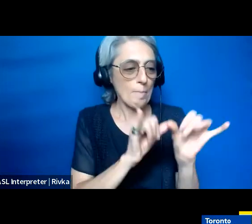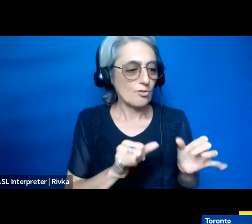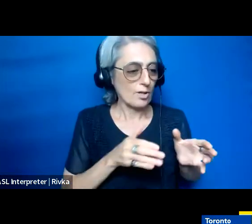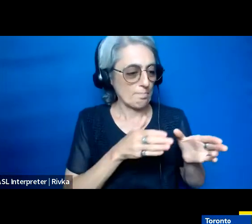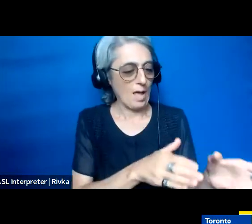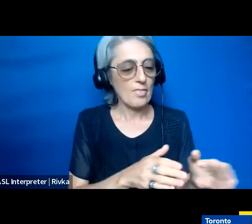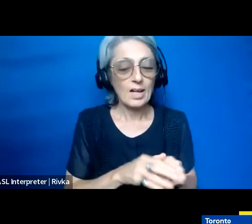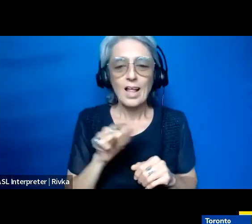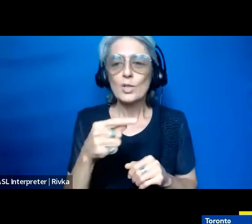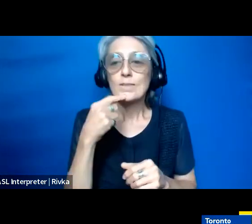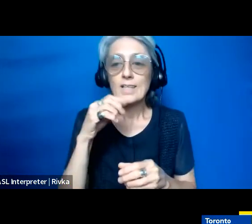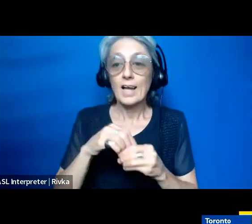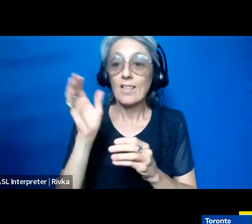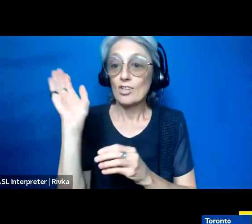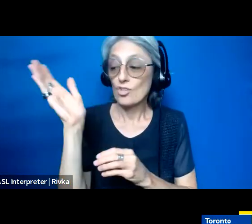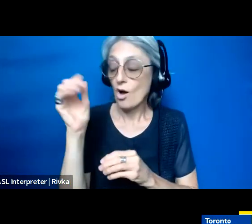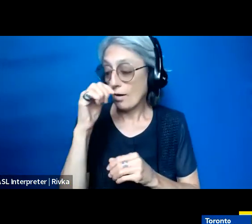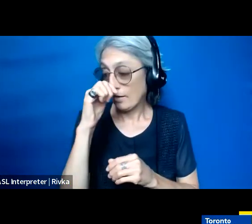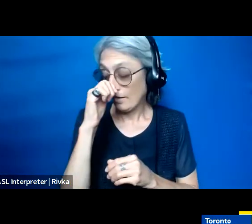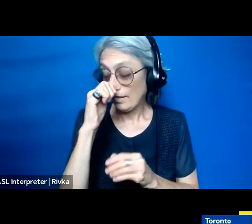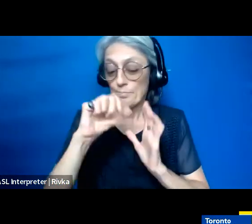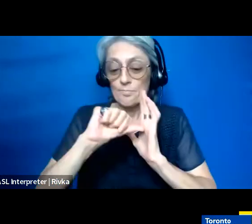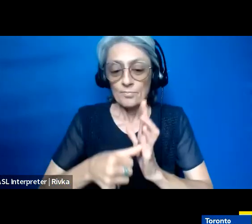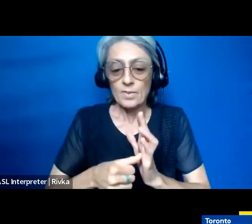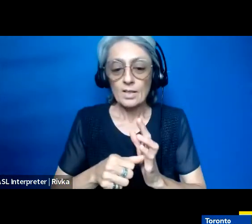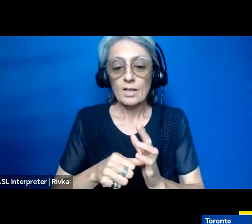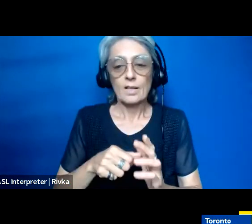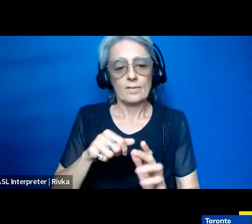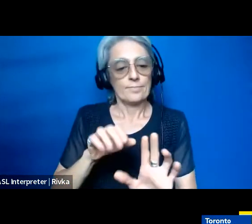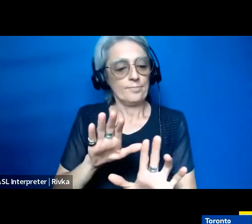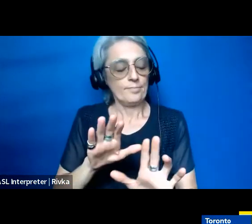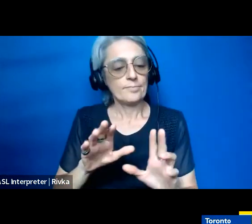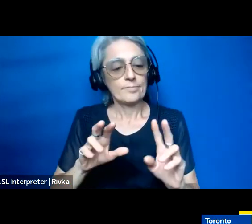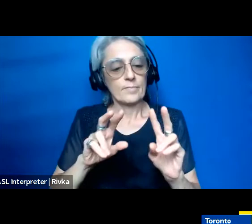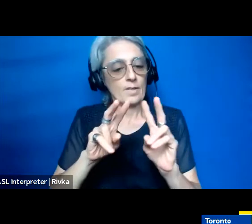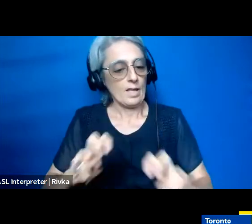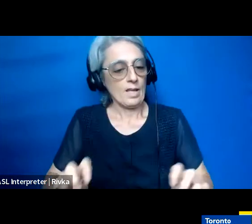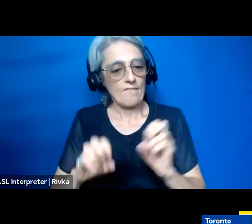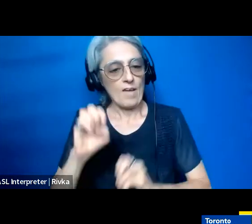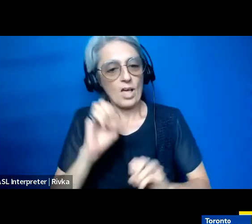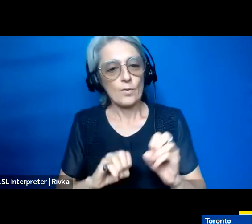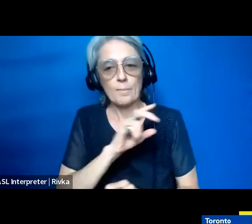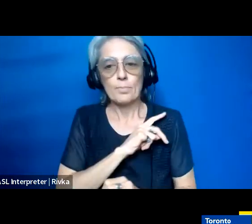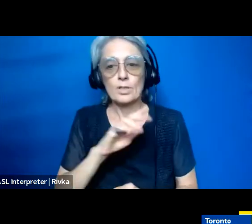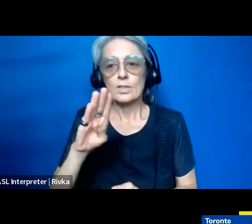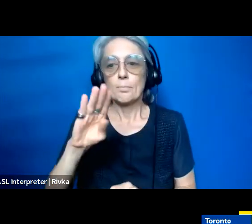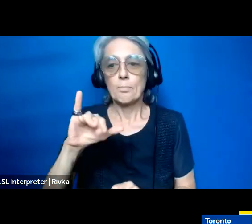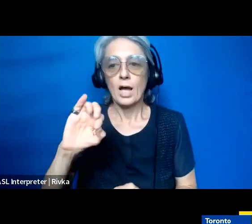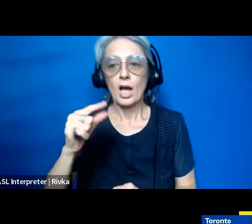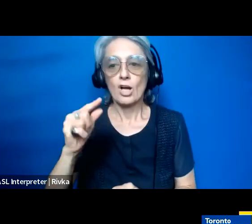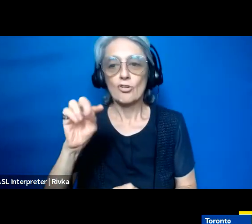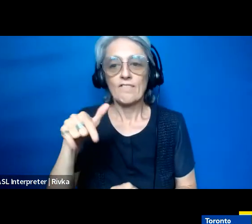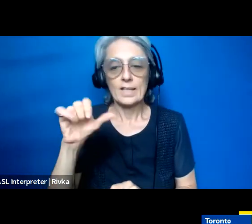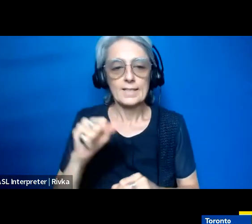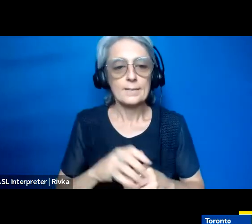to highlight the personal evaluation of personal biographies. Now, I agree with you that a lot of things went wrong,